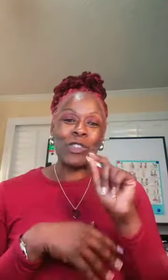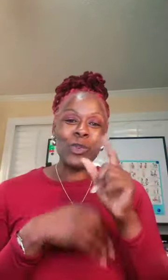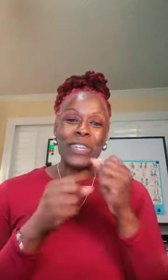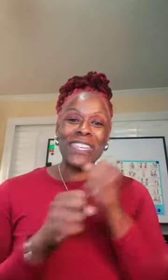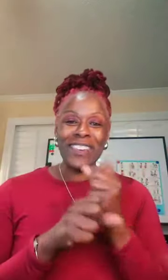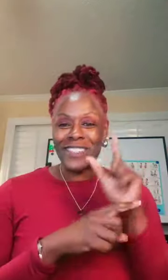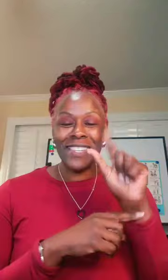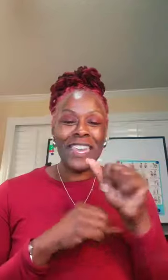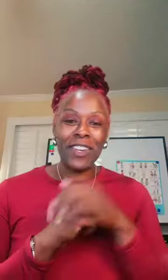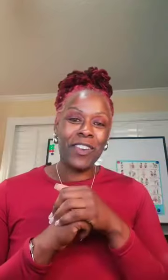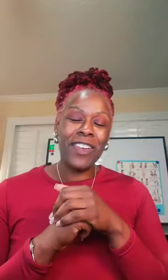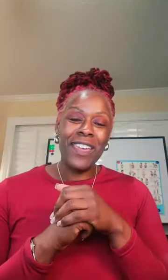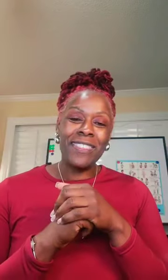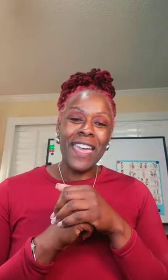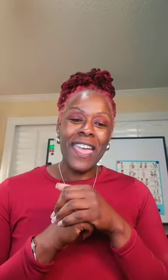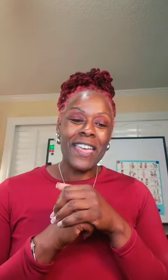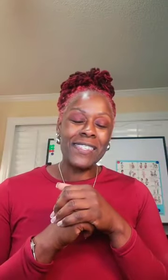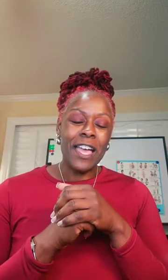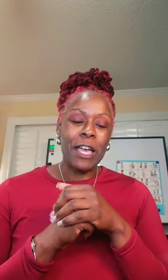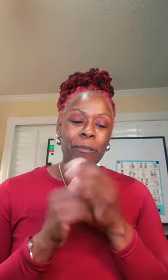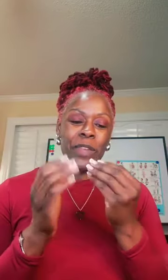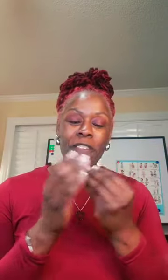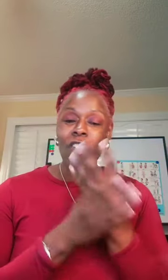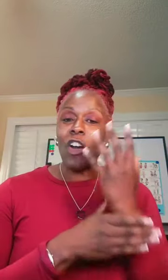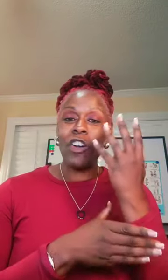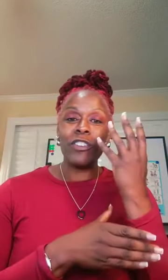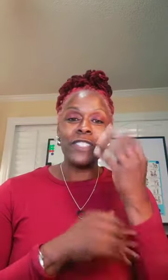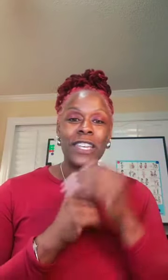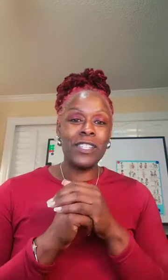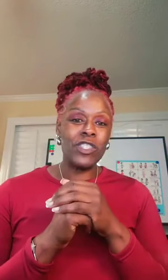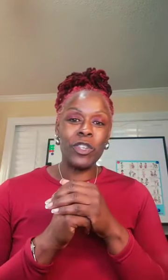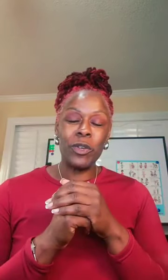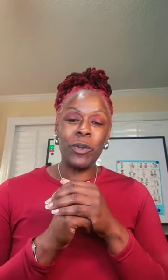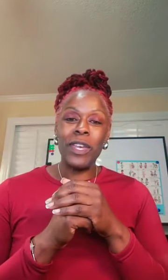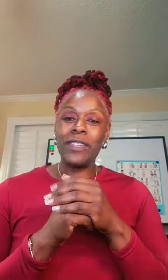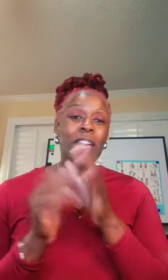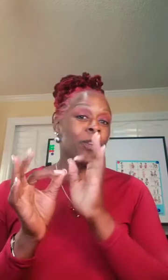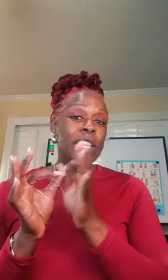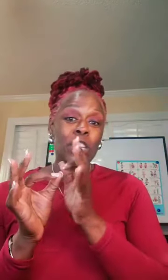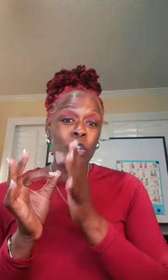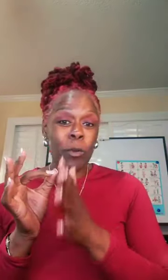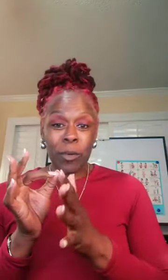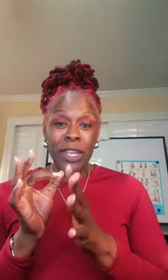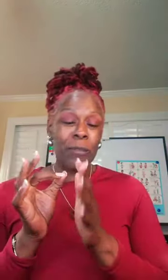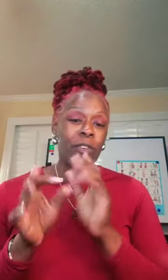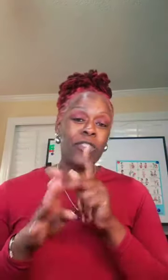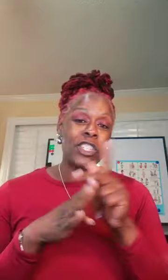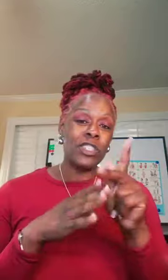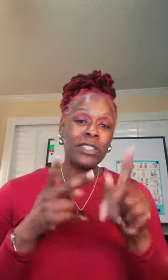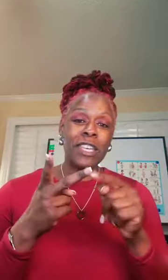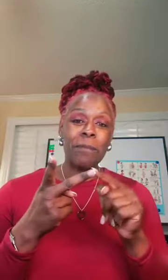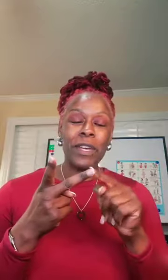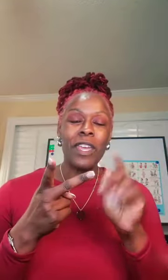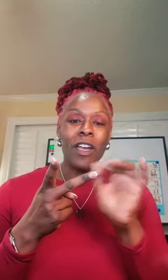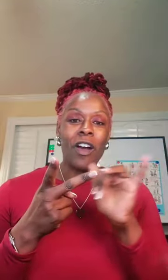20 years later, that has evolved into not only interpreting professionally, but